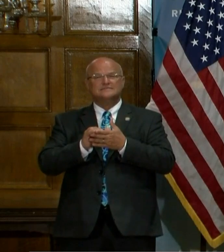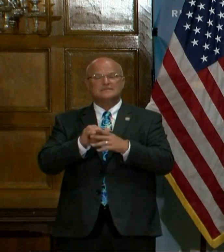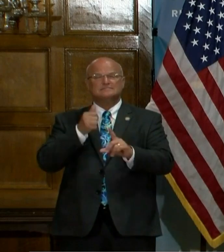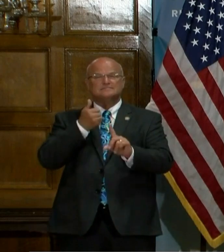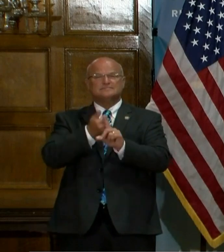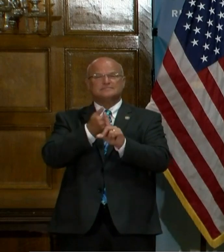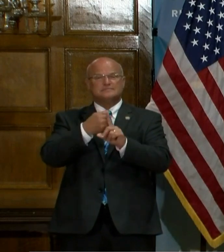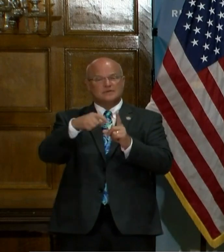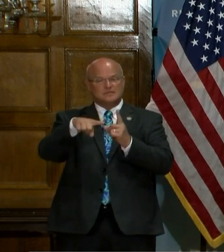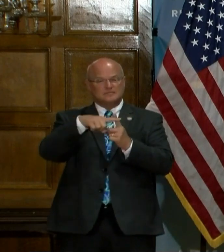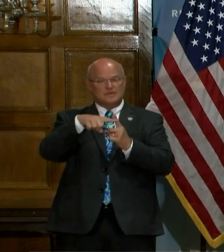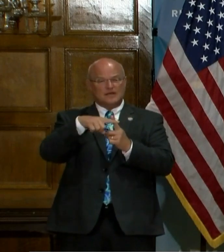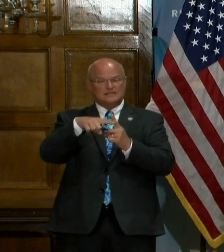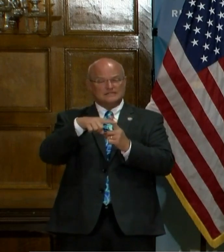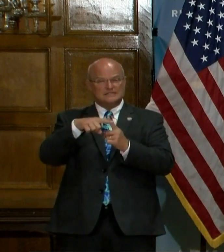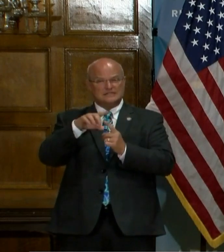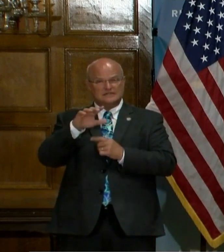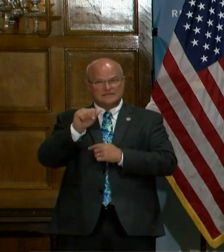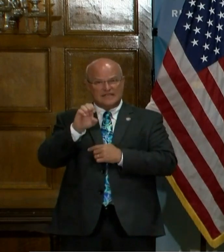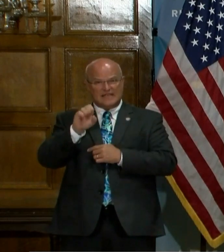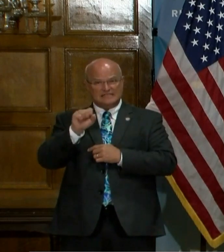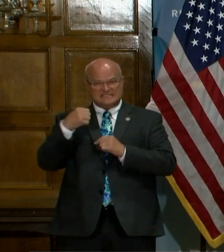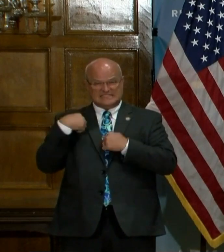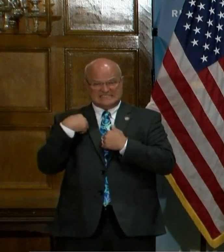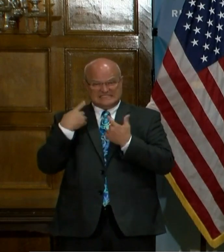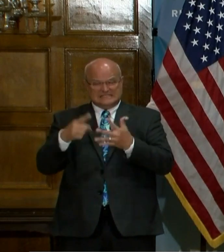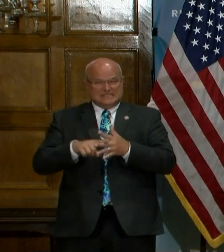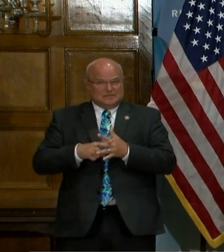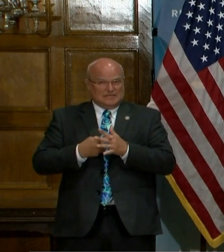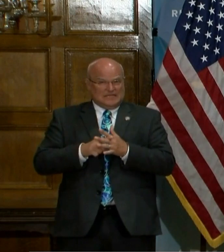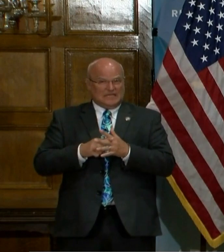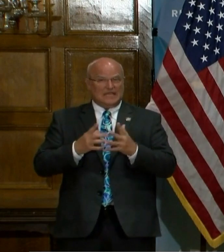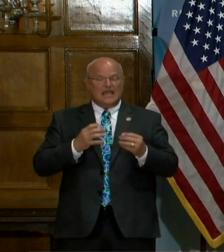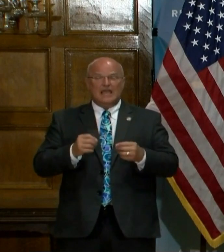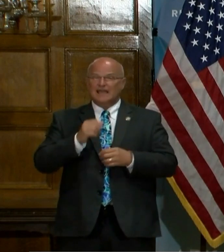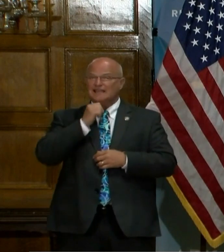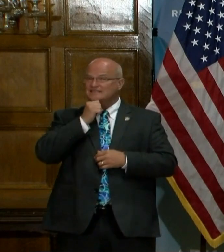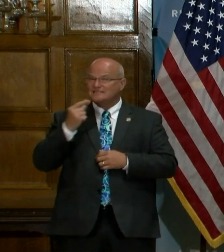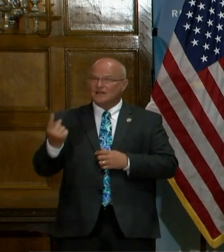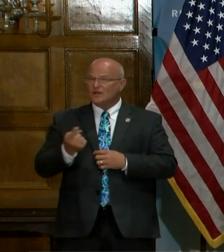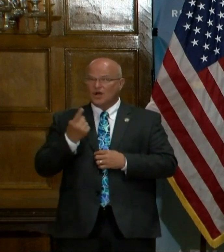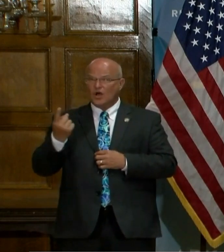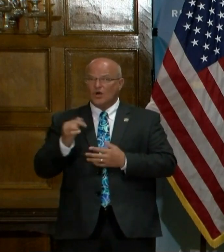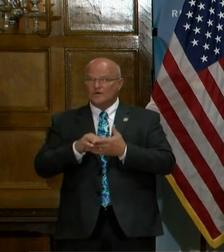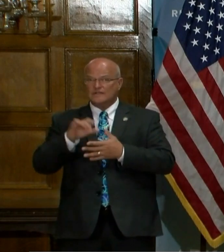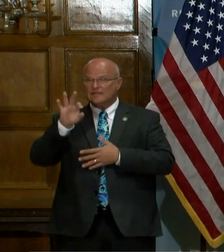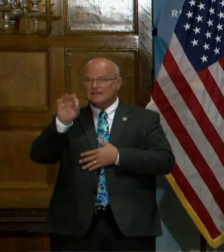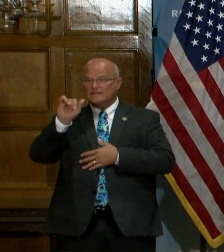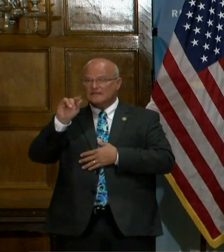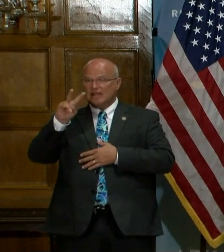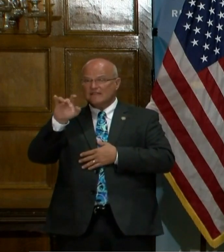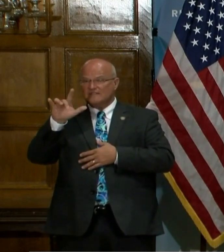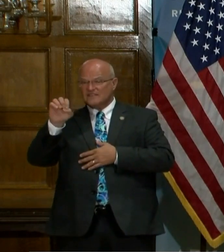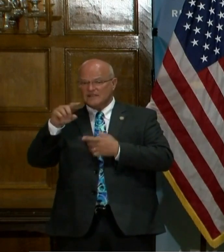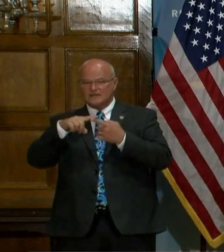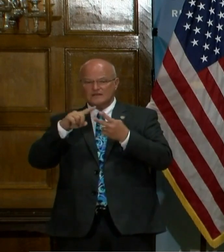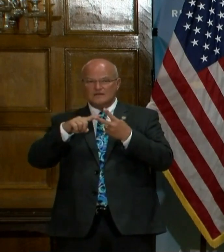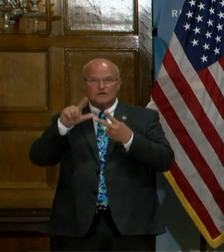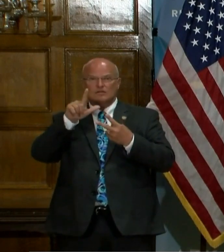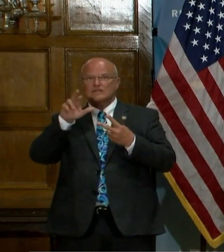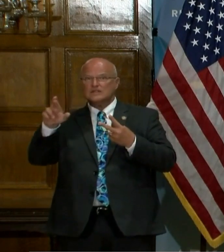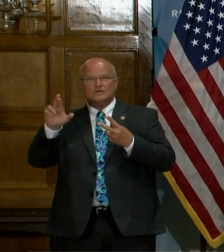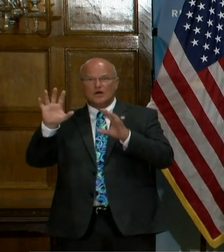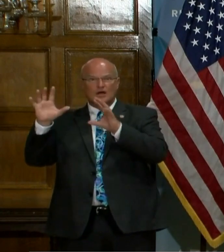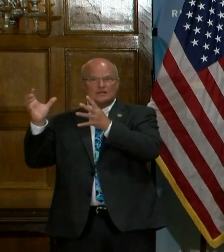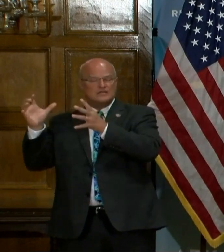positive cases cumulative since the beginning. And it's not always the Fayettevilles or Little Rocks of the world.